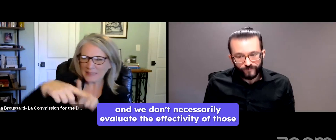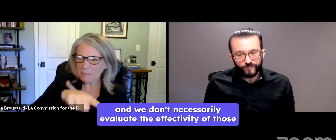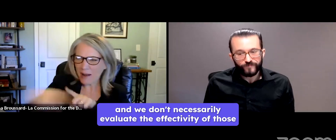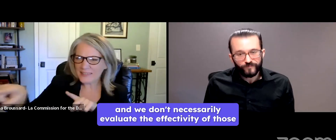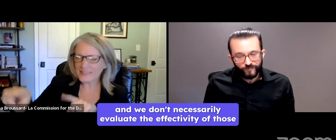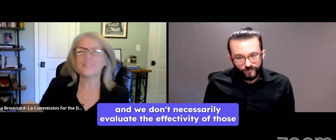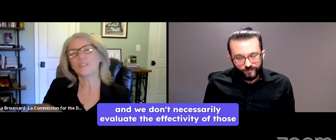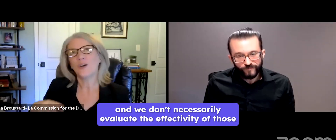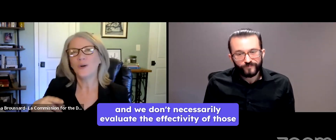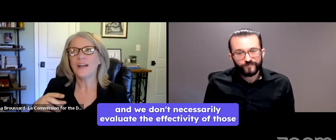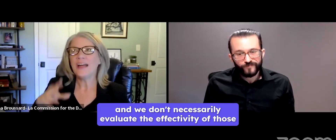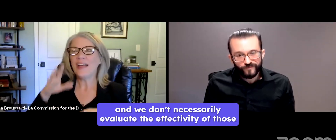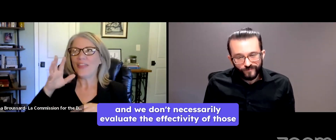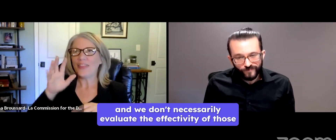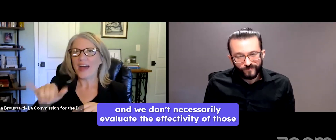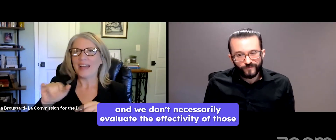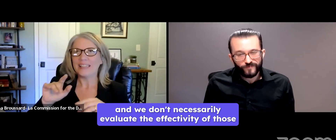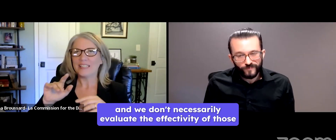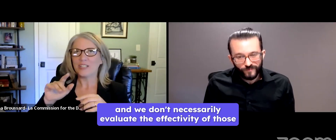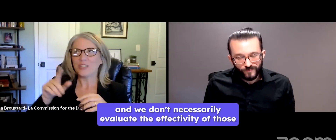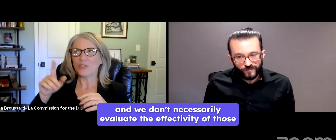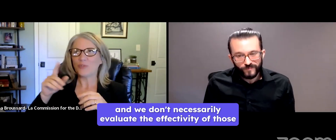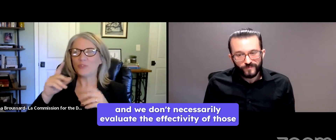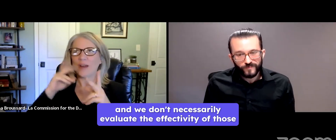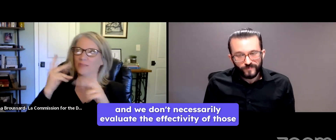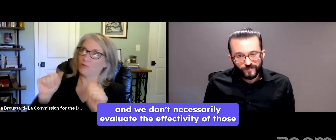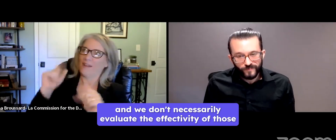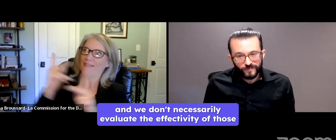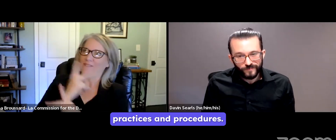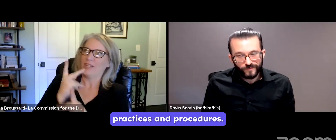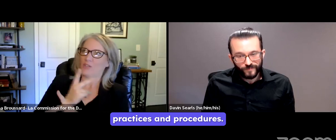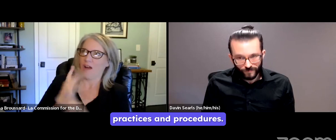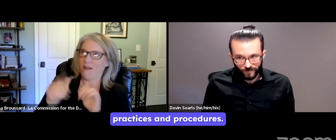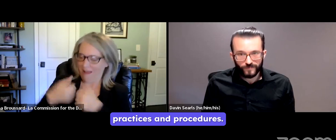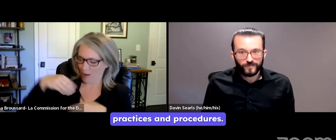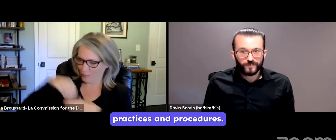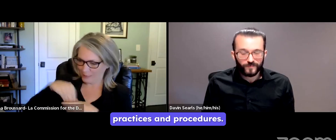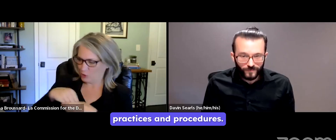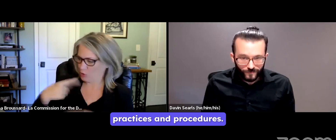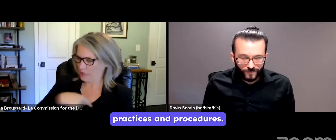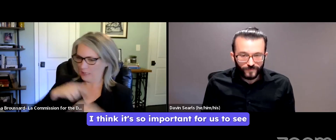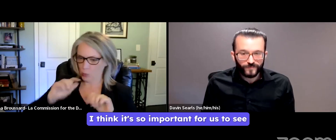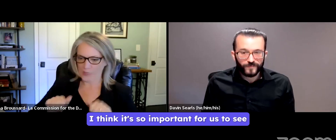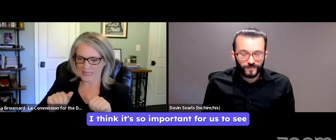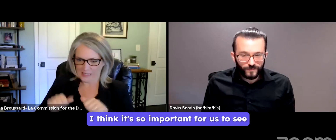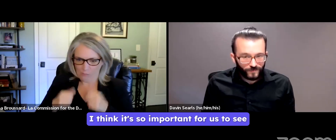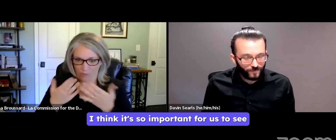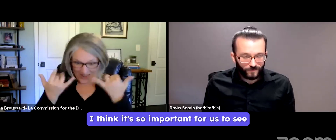And we don't necessarily evaluate the effectivity of those practices and procedures. I think it's so important for